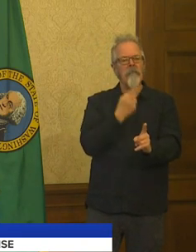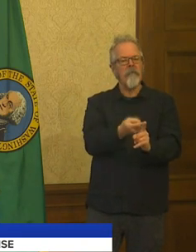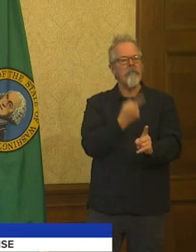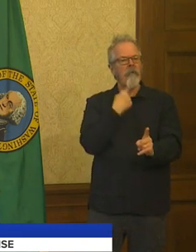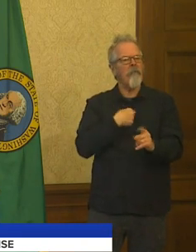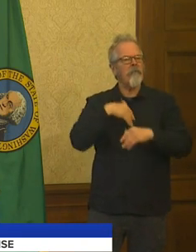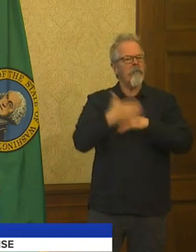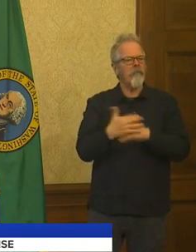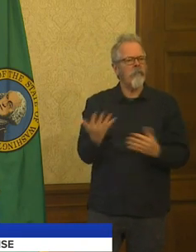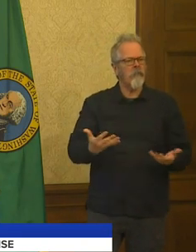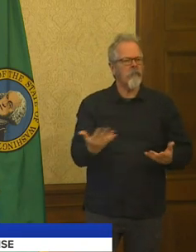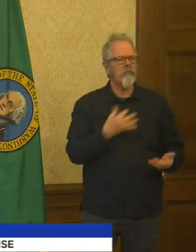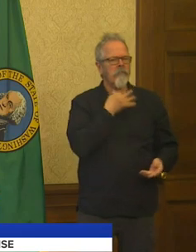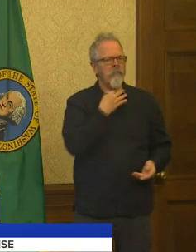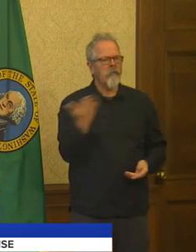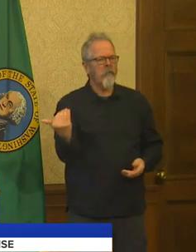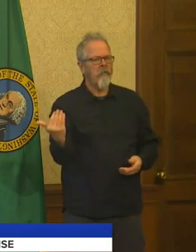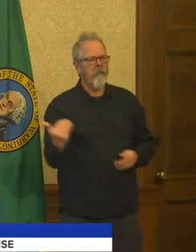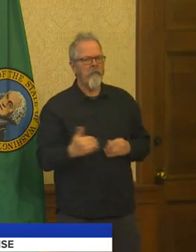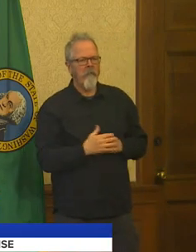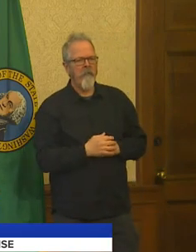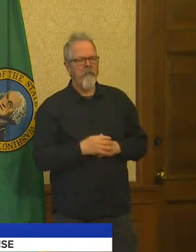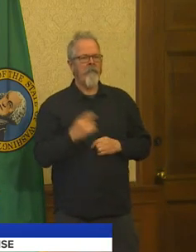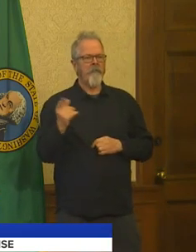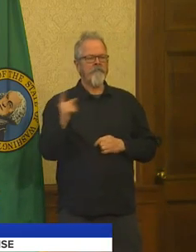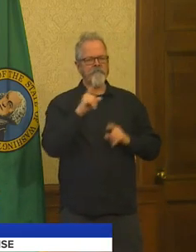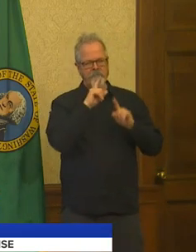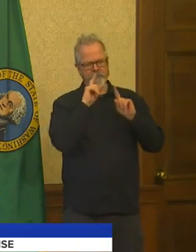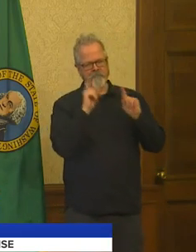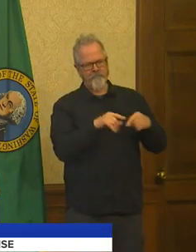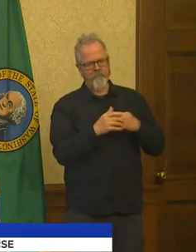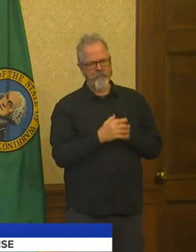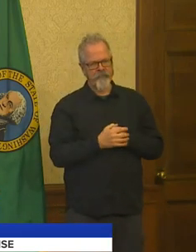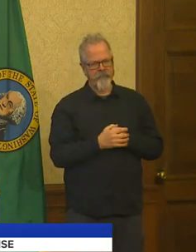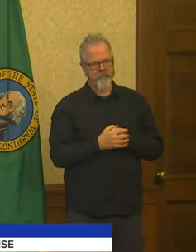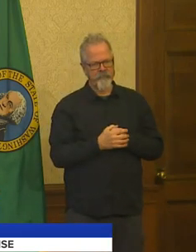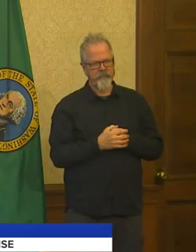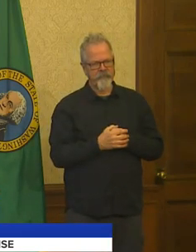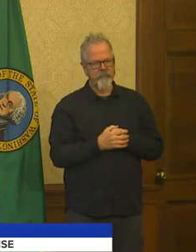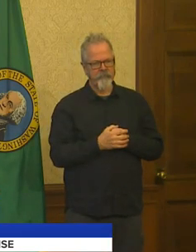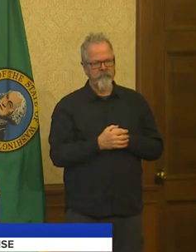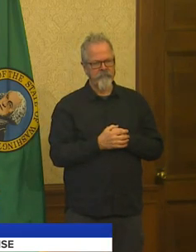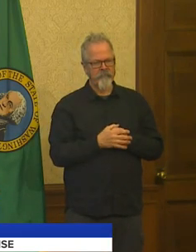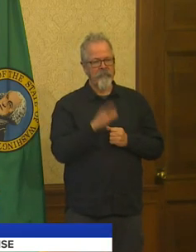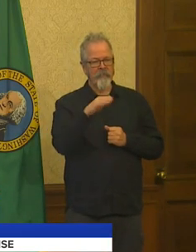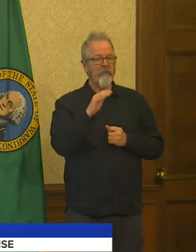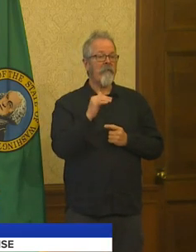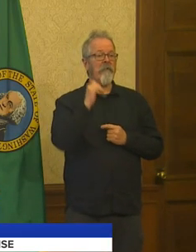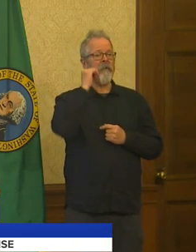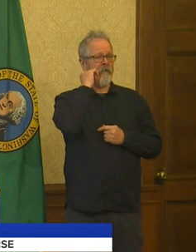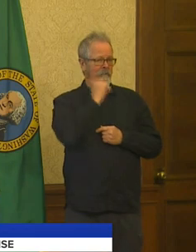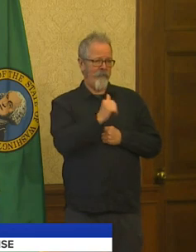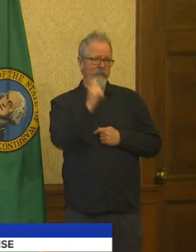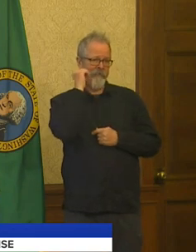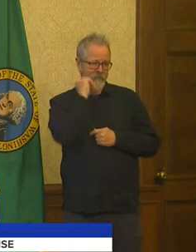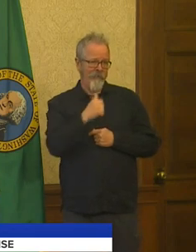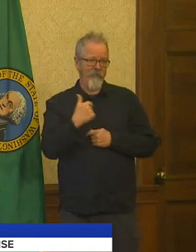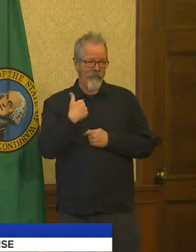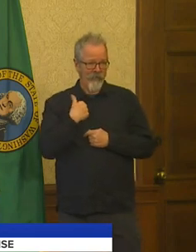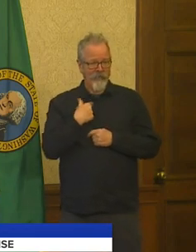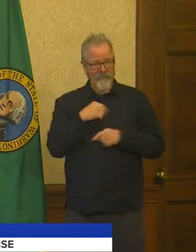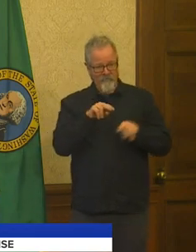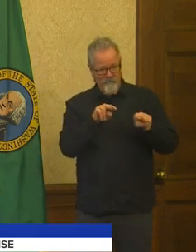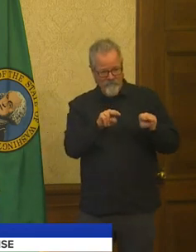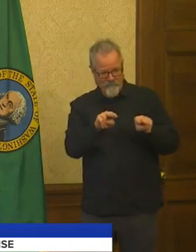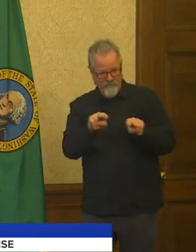not quite dozens, but probably a dozen numbers that we look at on an hourly and daily basis. I'll just show you